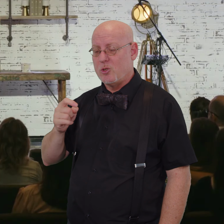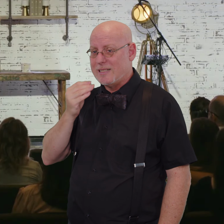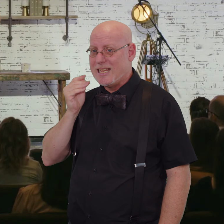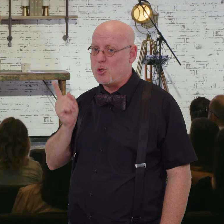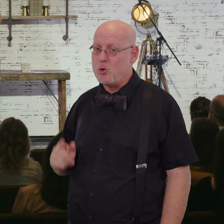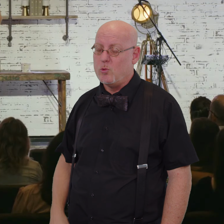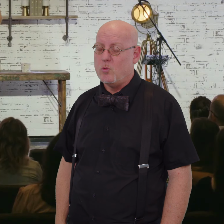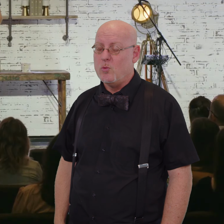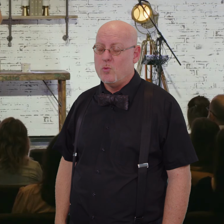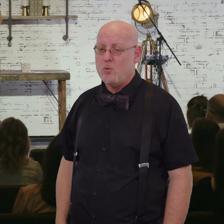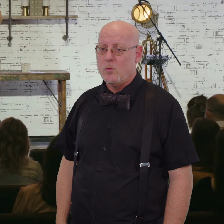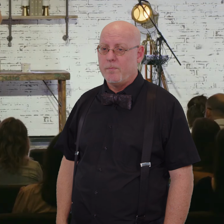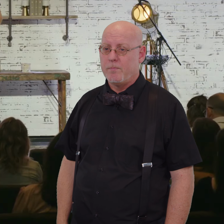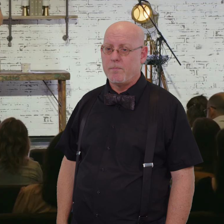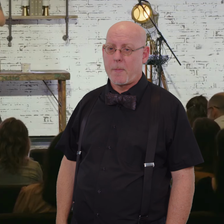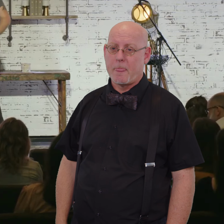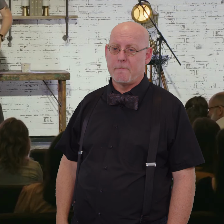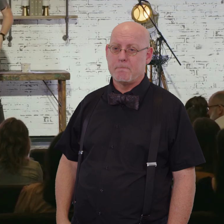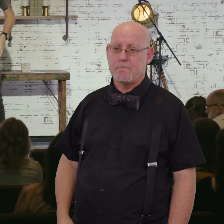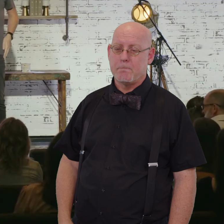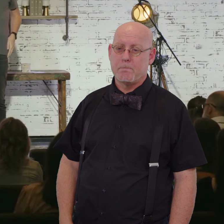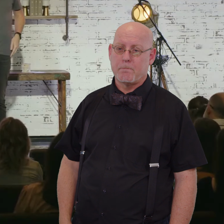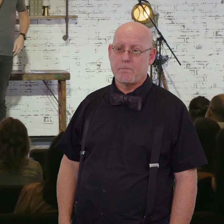in me to kiss her okay